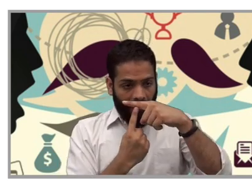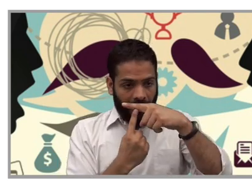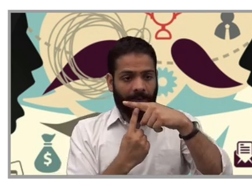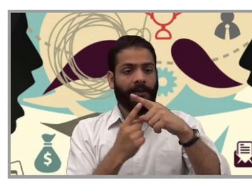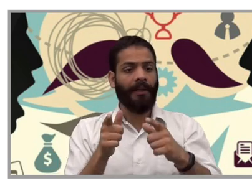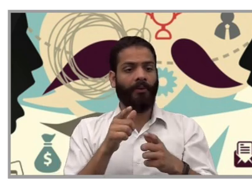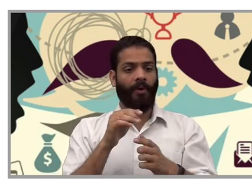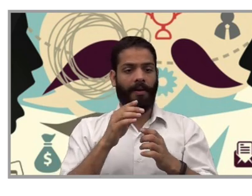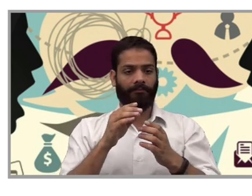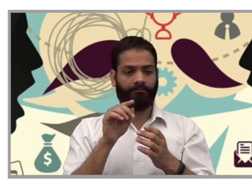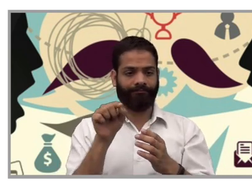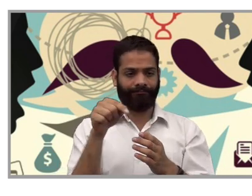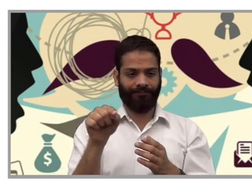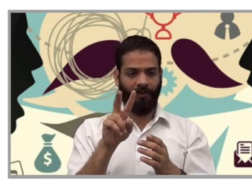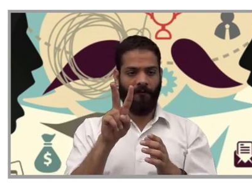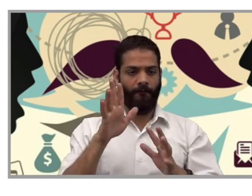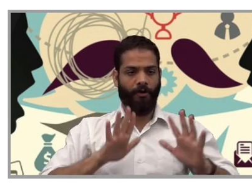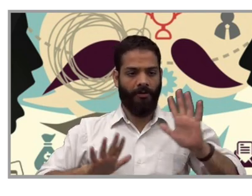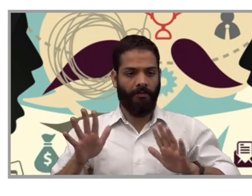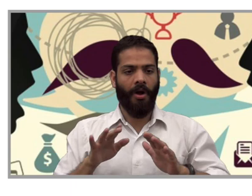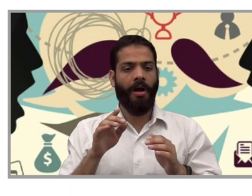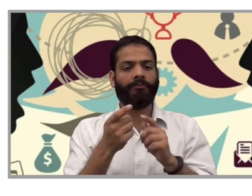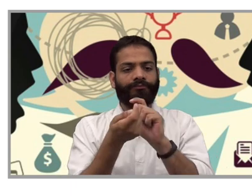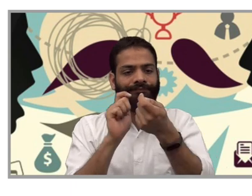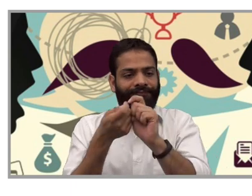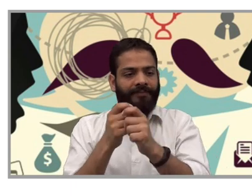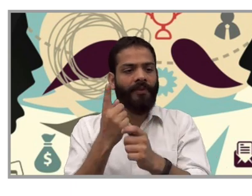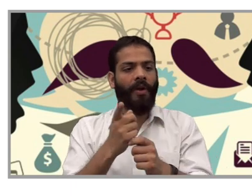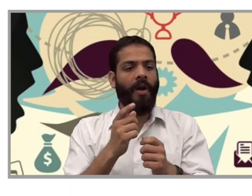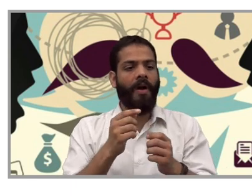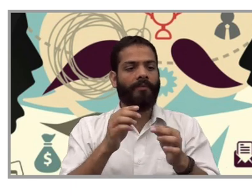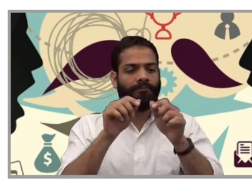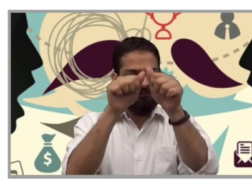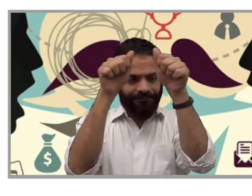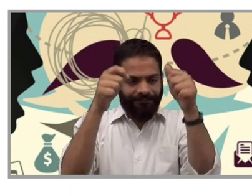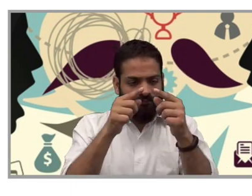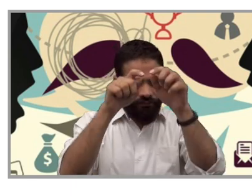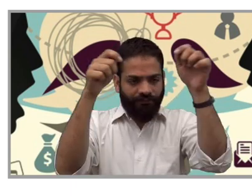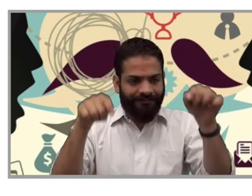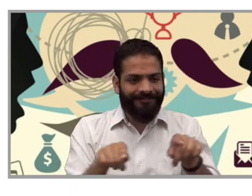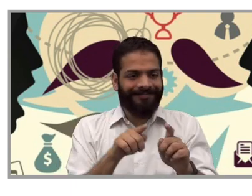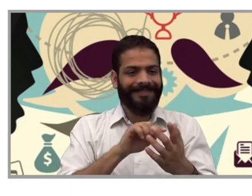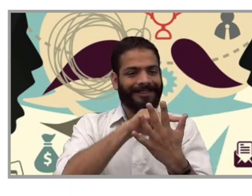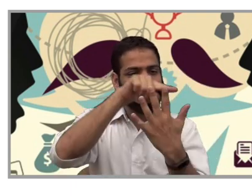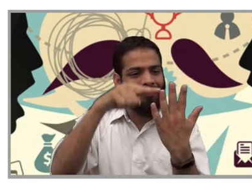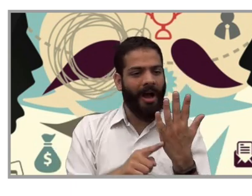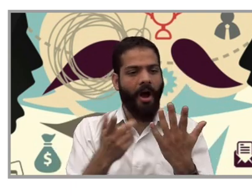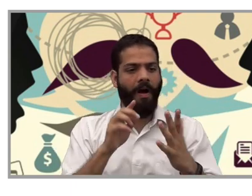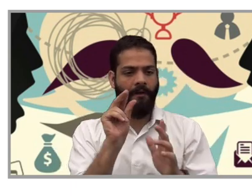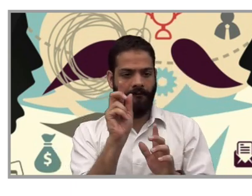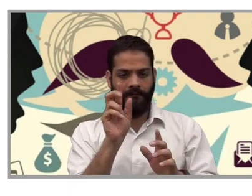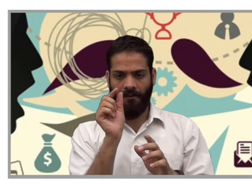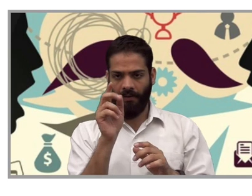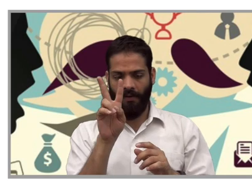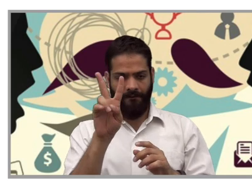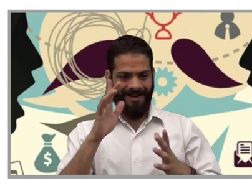The next grammatical category is aspect. In Indian sign language, aspect is marked on the verb